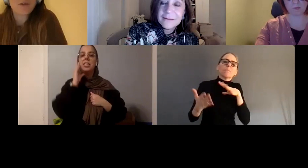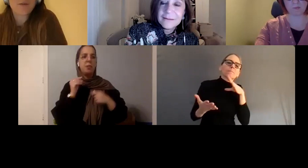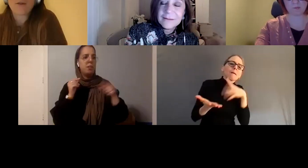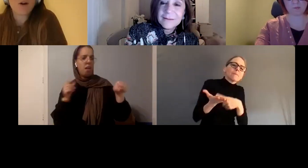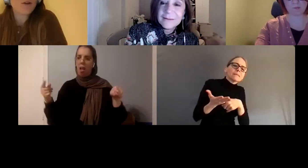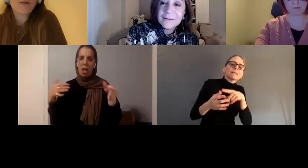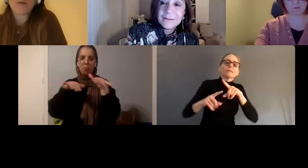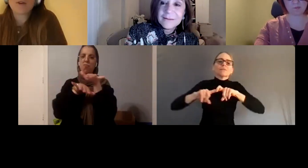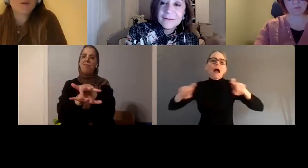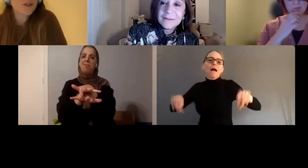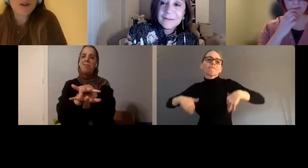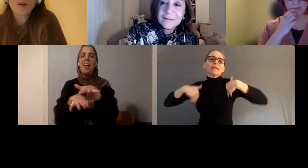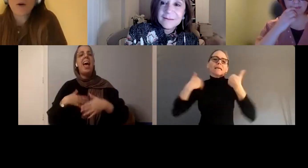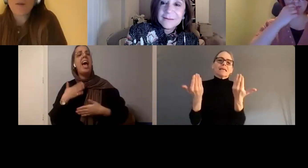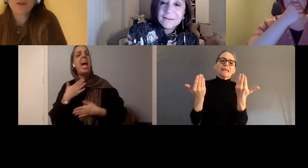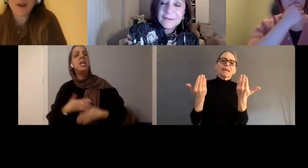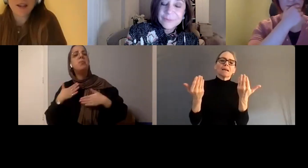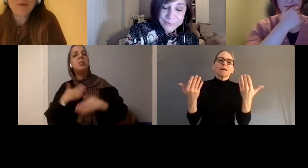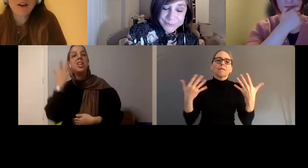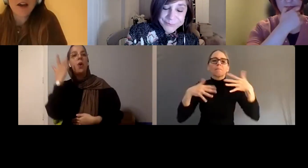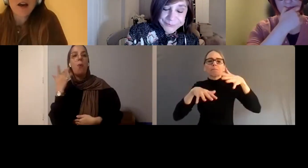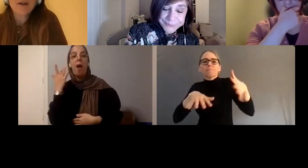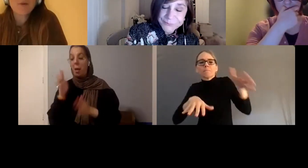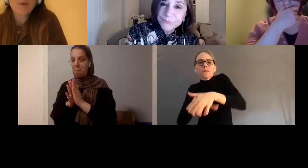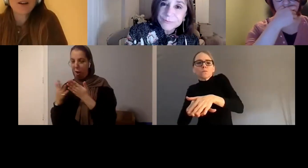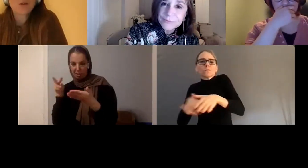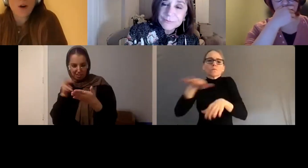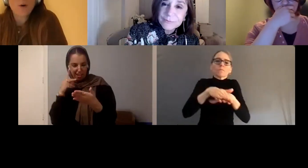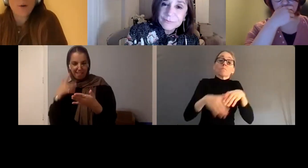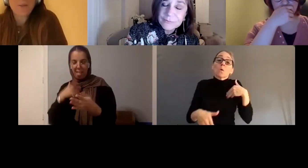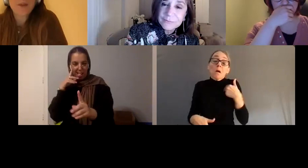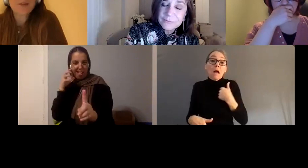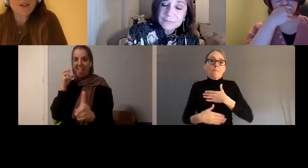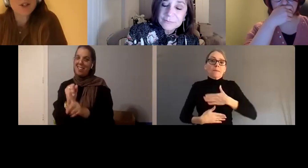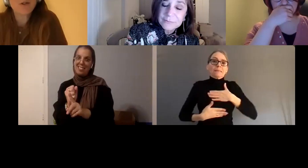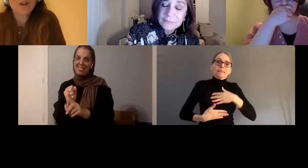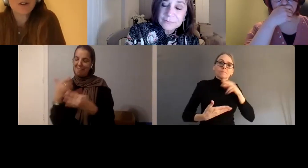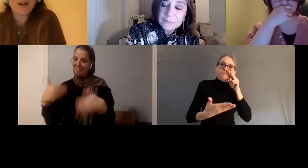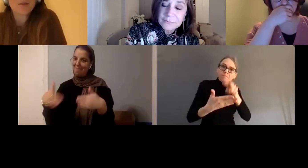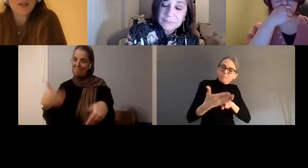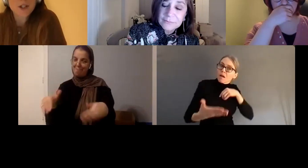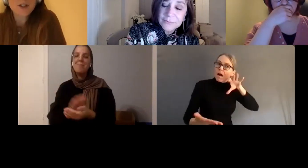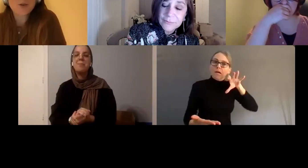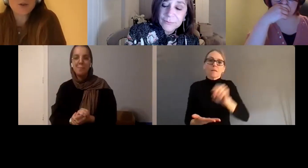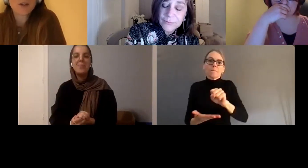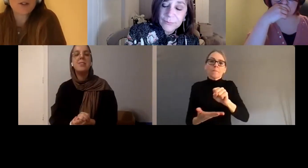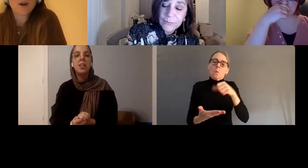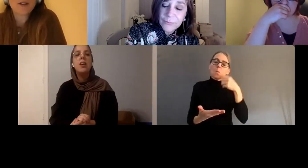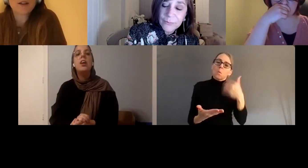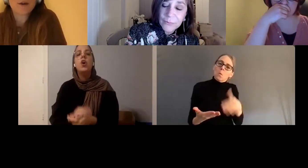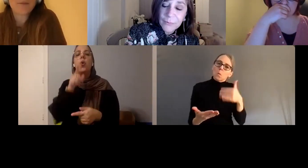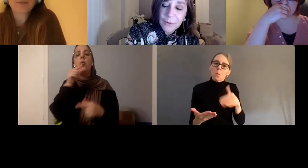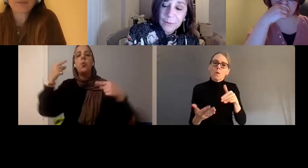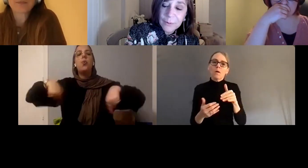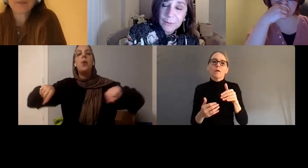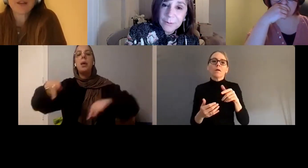this from a literature perspective. But I would like to know, especially for the PhD students who listen to us,